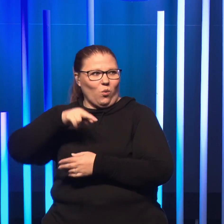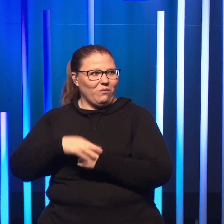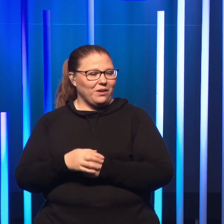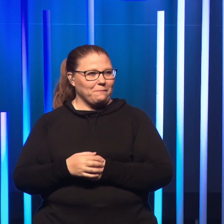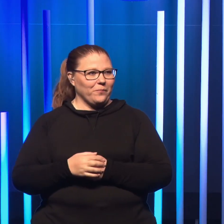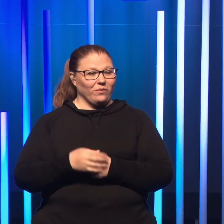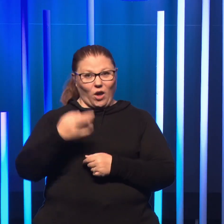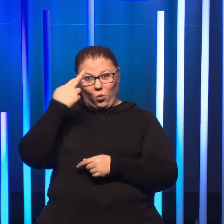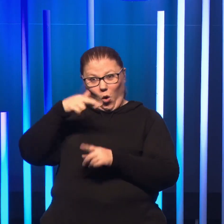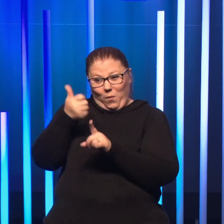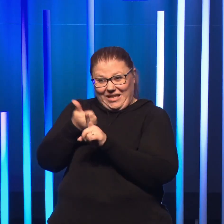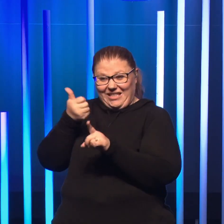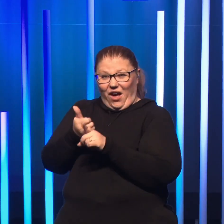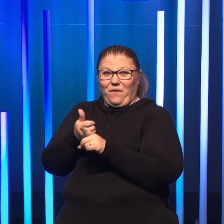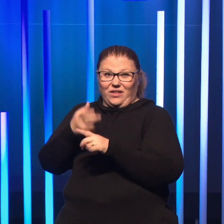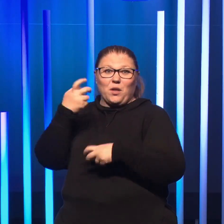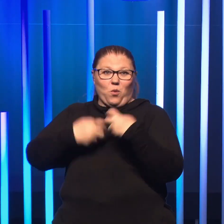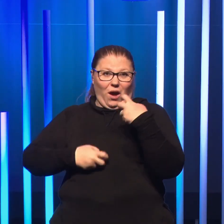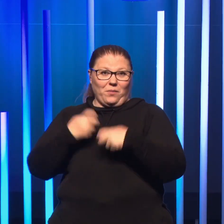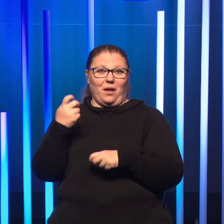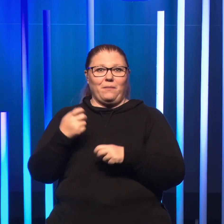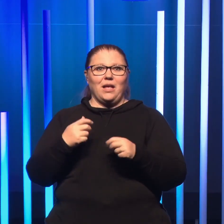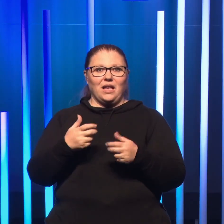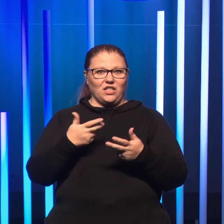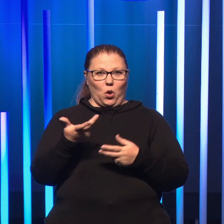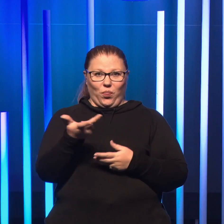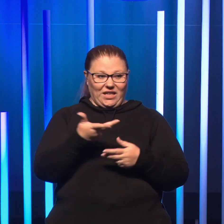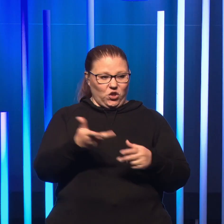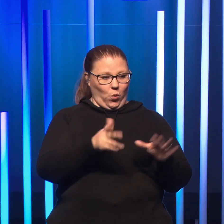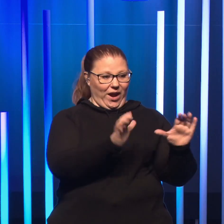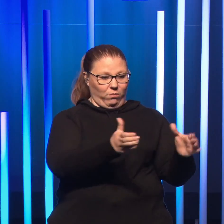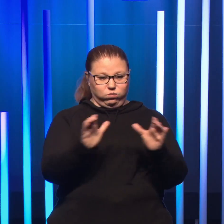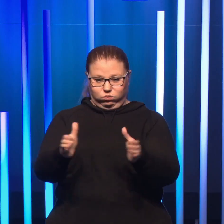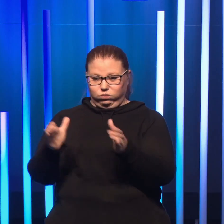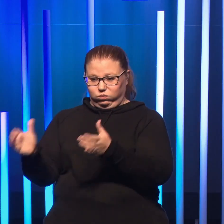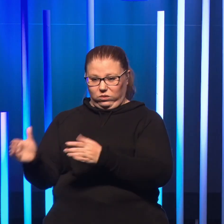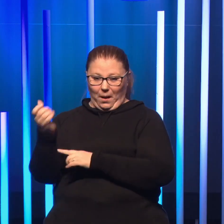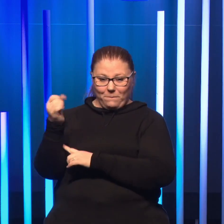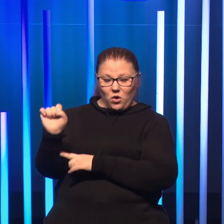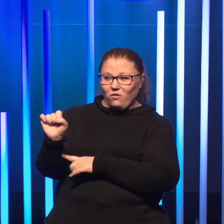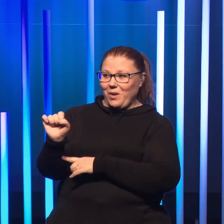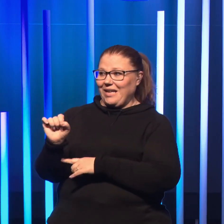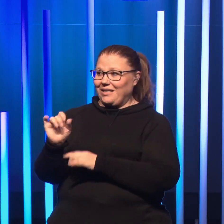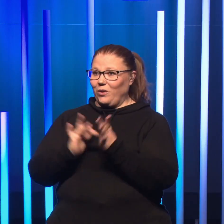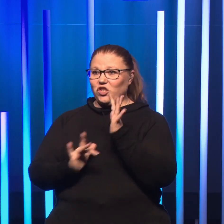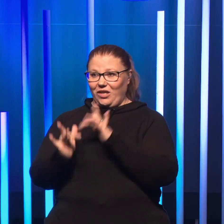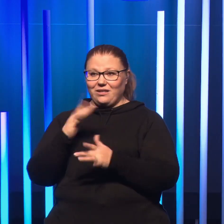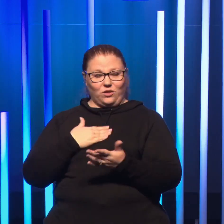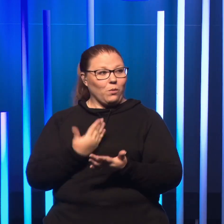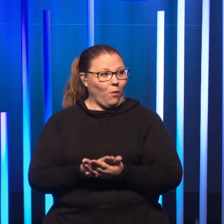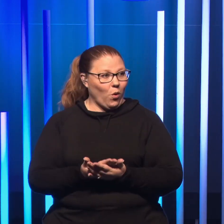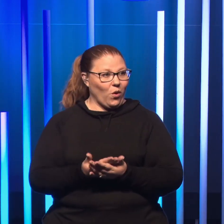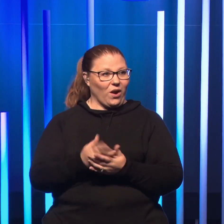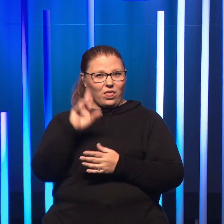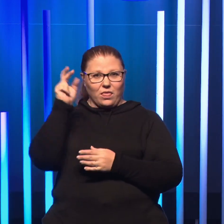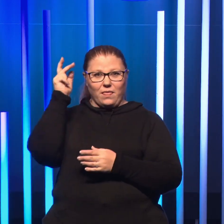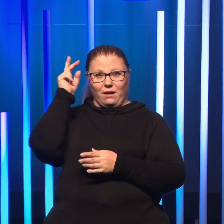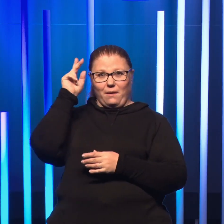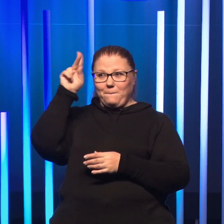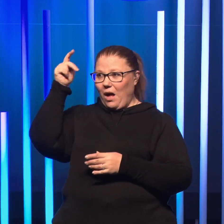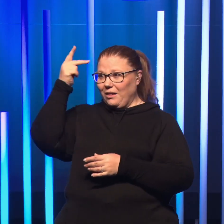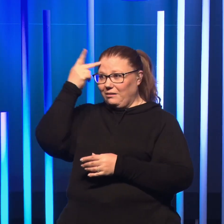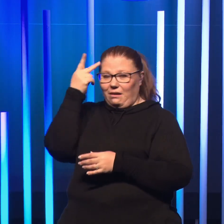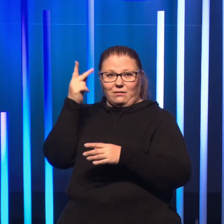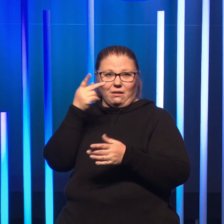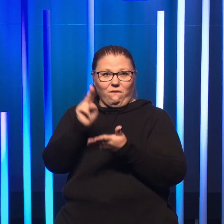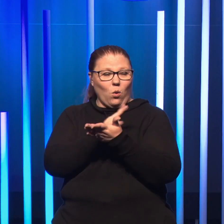all taking place at the time that Jesus is born. And it's bubbling up, and this politics of holiness is really building this tension, okay?